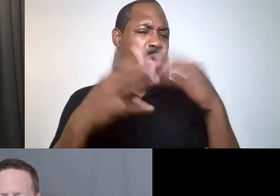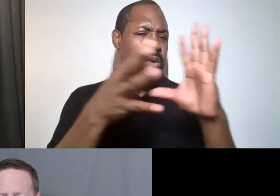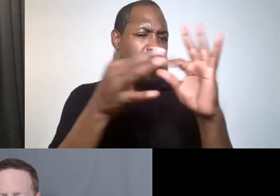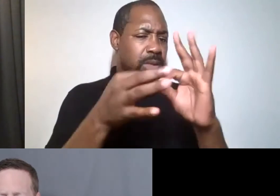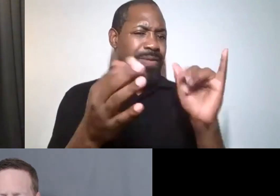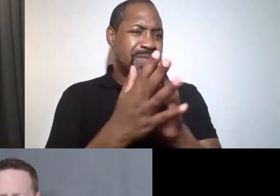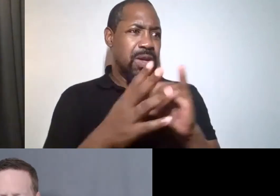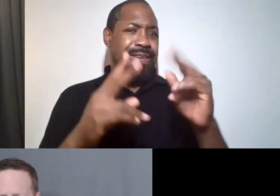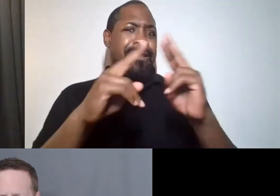So